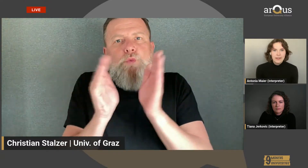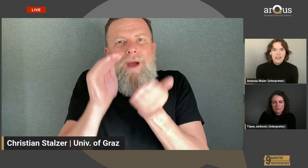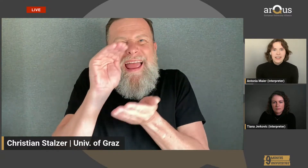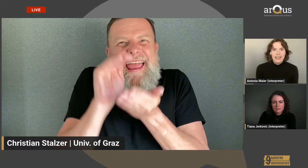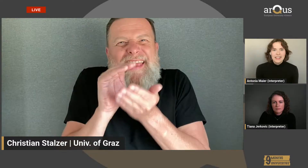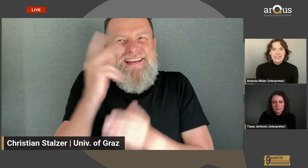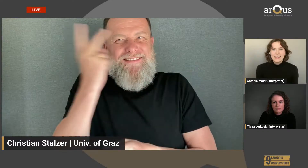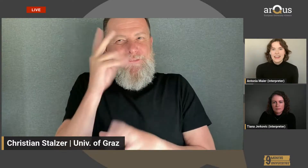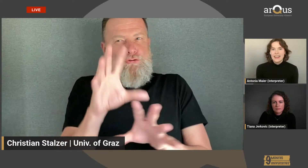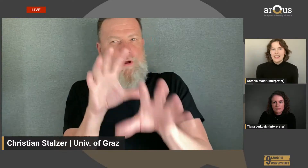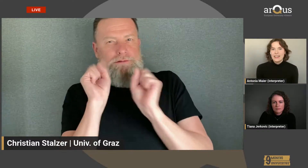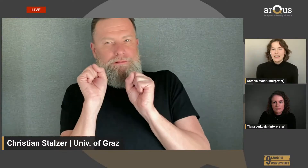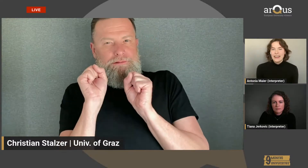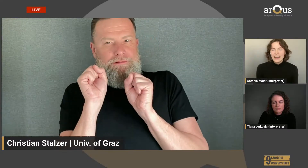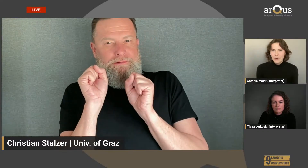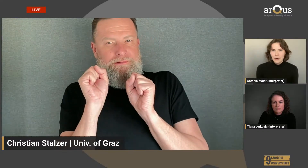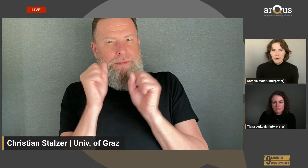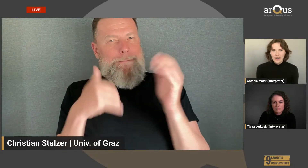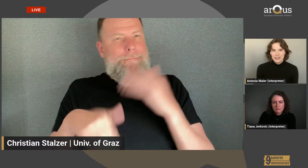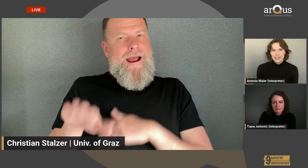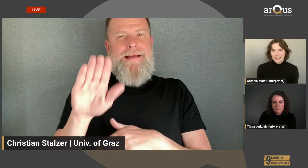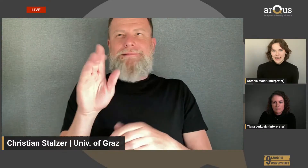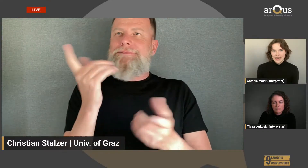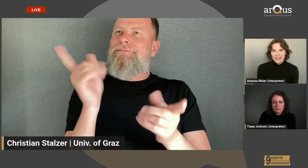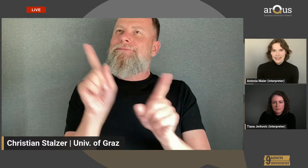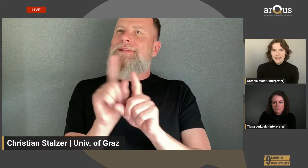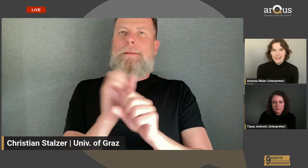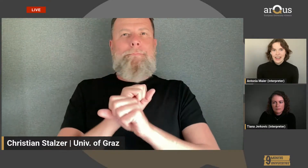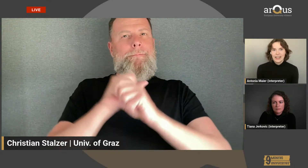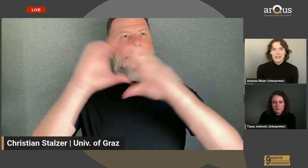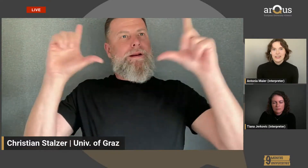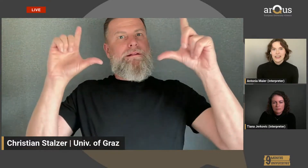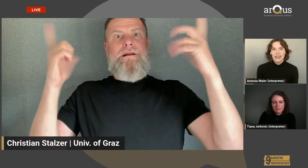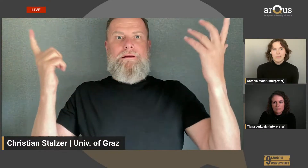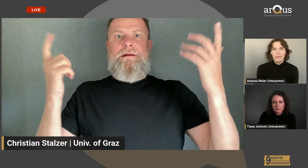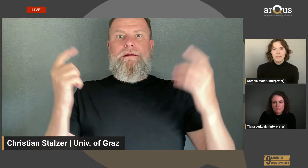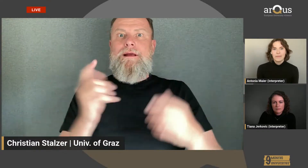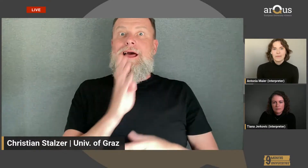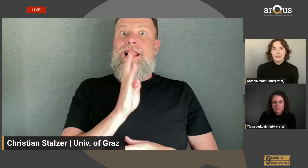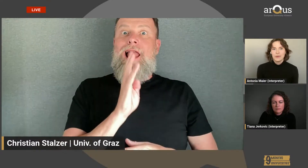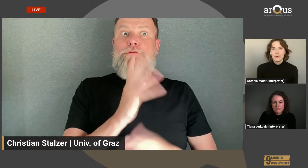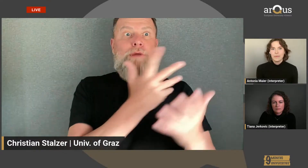perspective, it's a narrow understanding, and